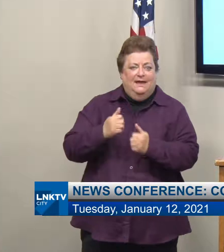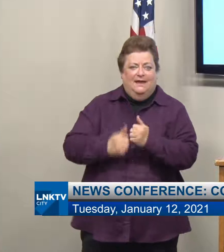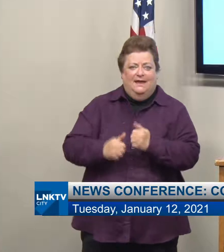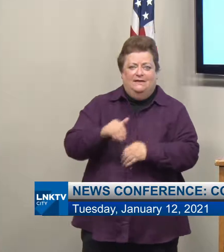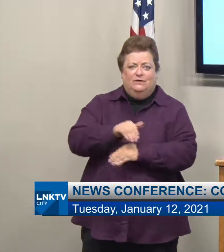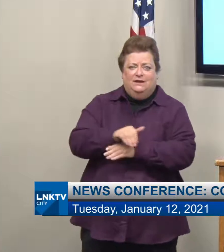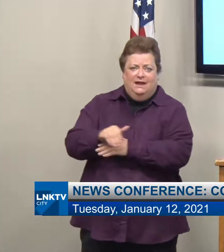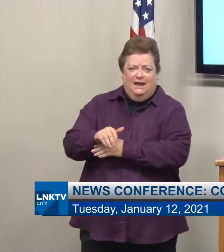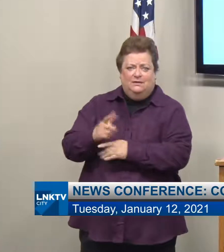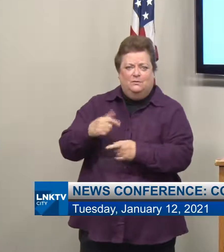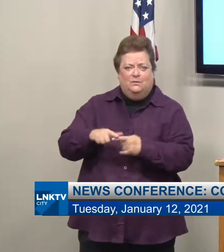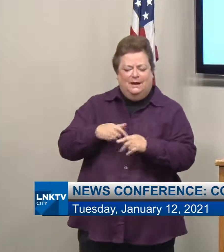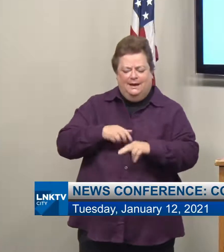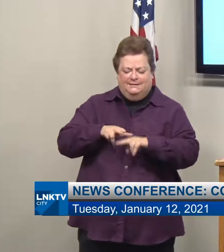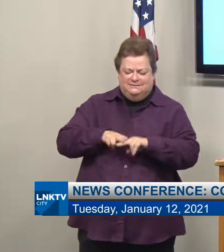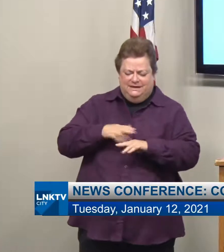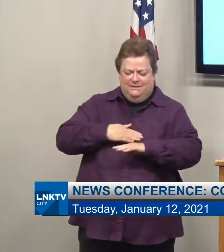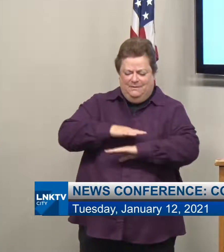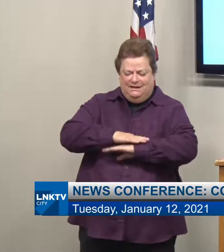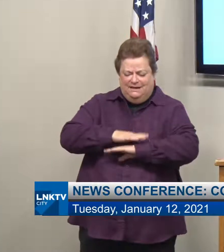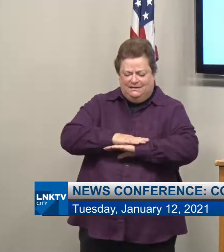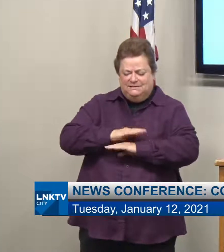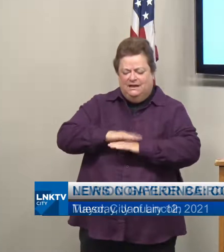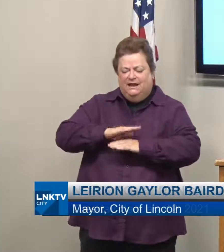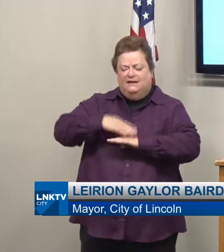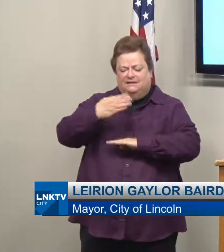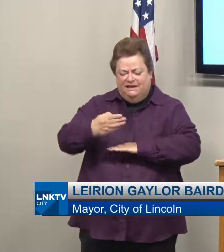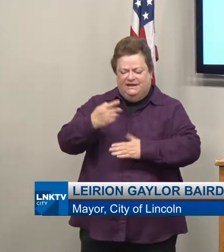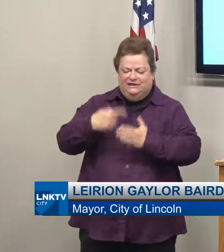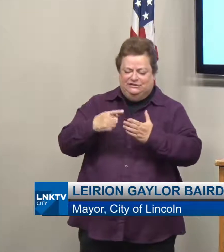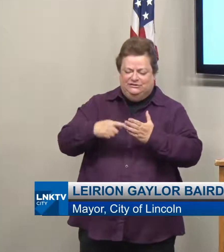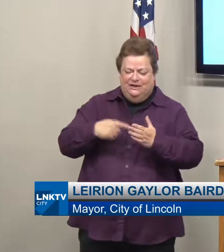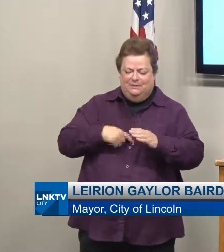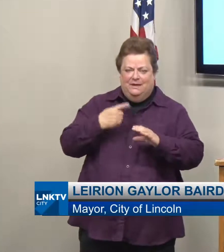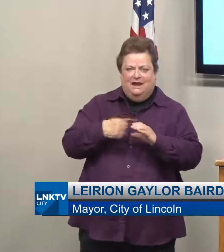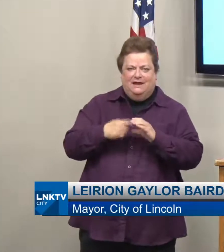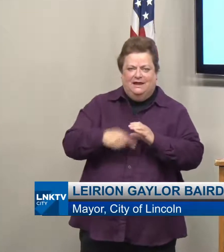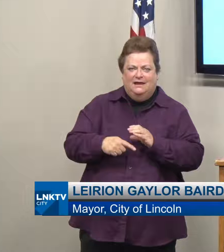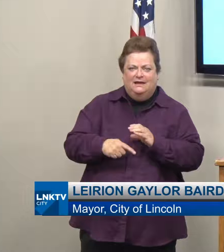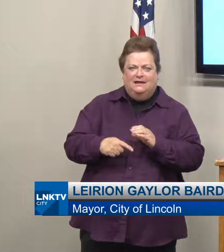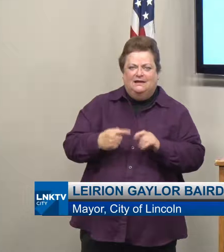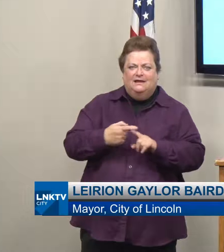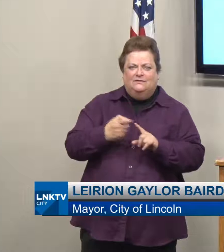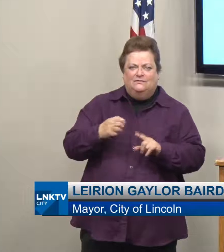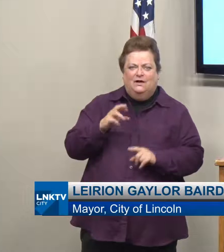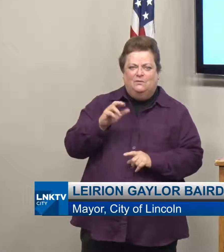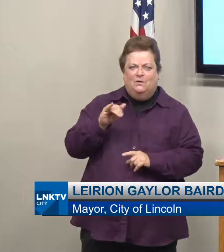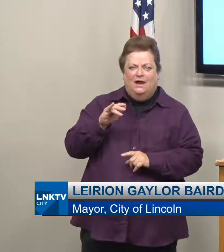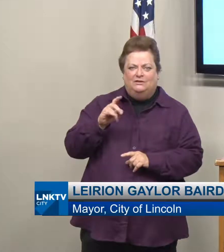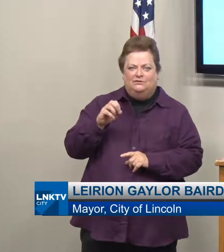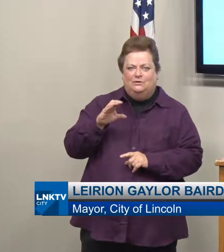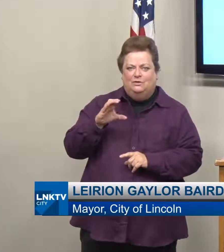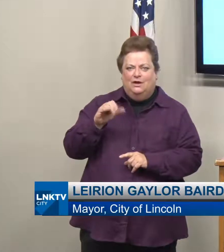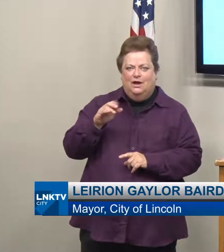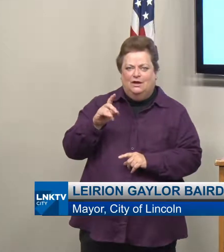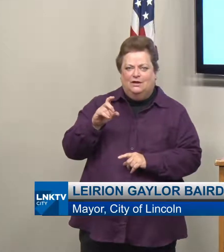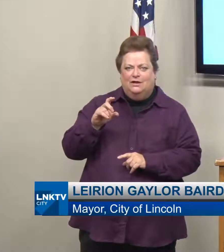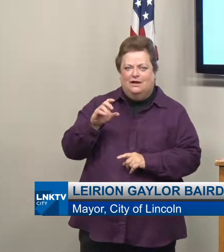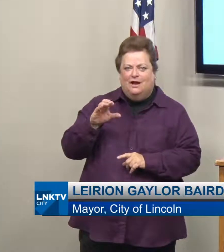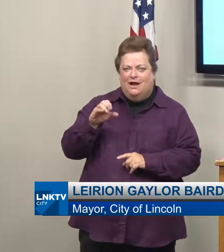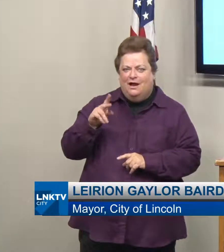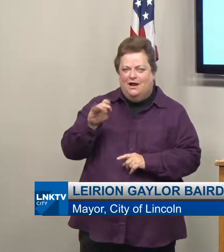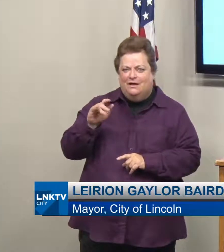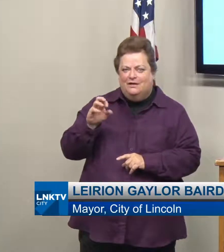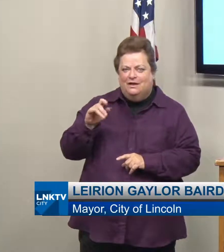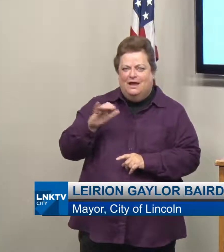when I sit at my desk and click open my email from Raju Karkalapudi, our local health team's, our